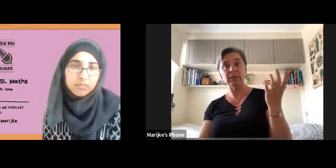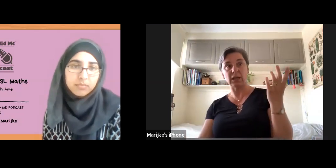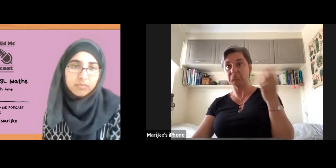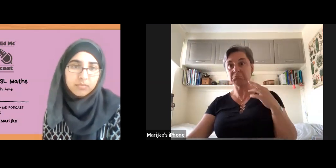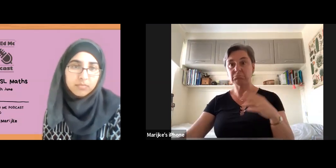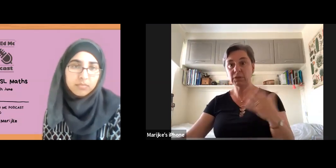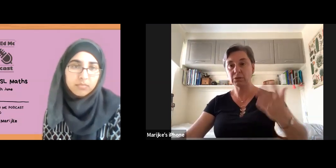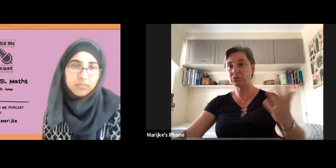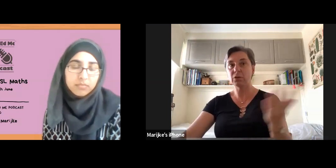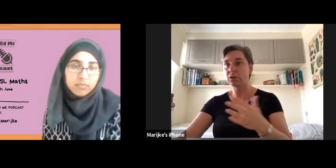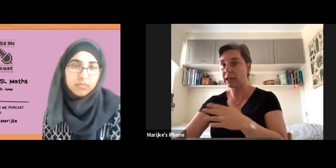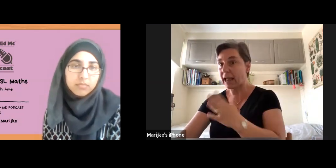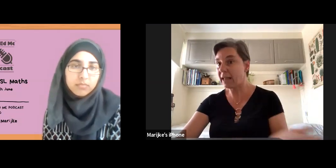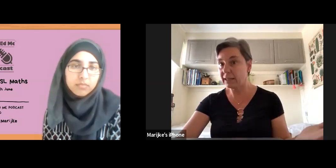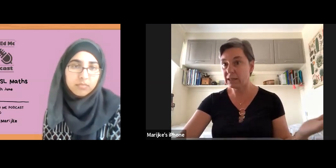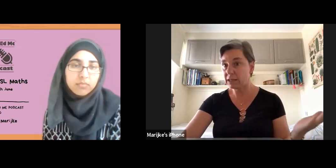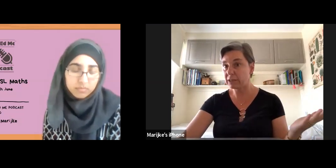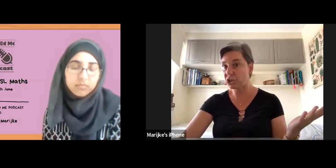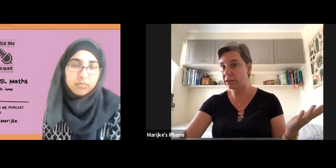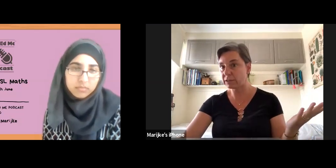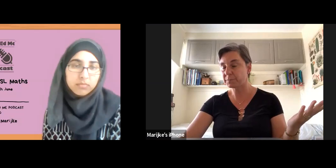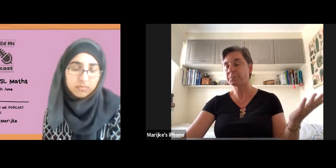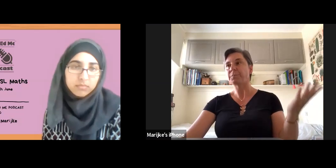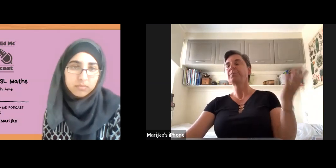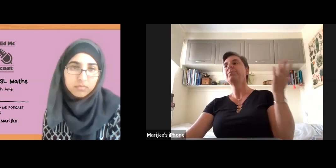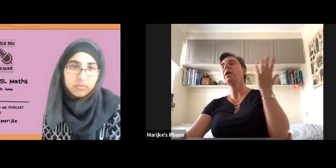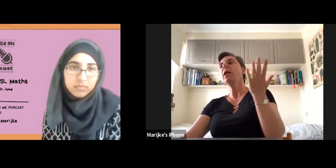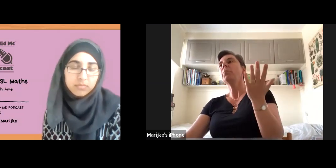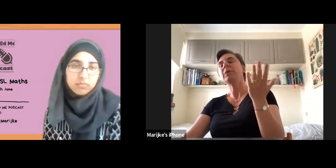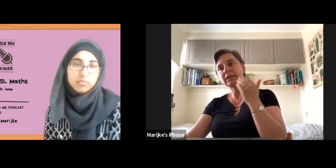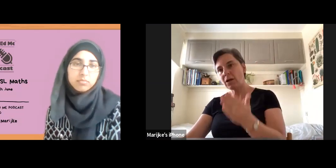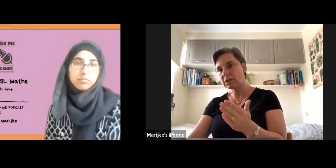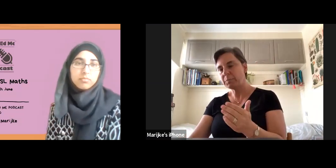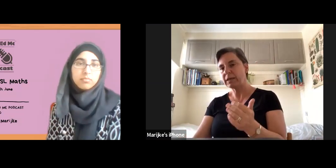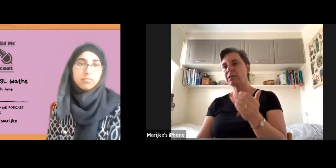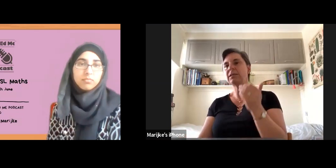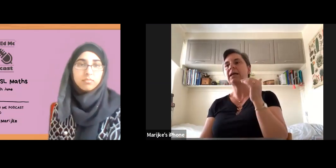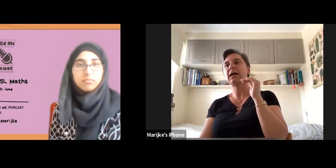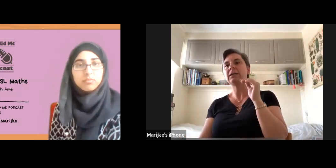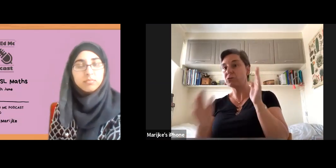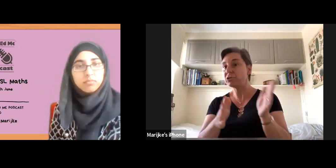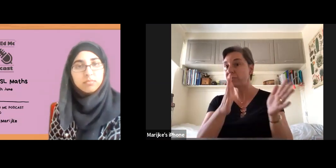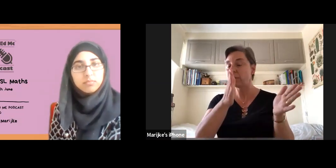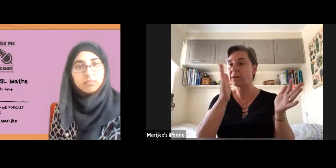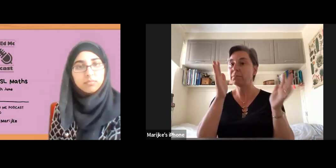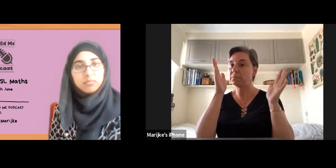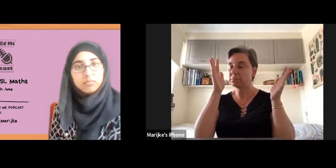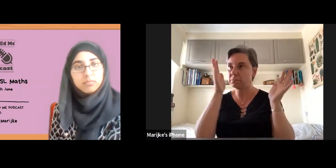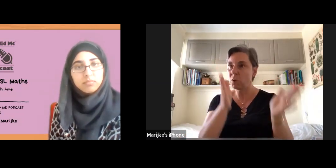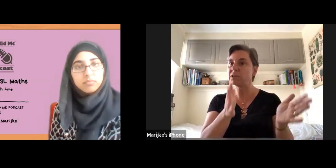ability, to learn like any hearing child. But they're not, because those children are most of the